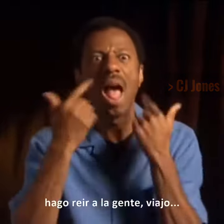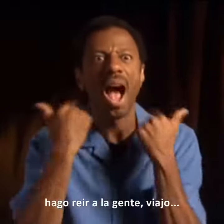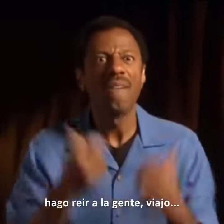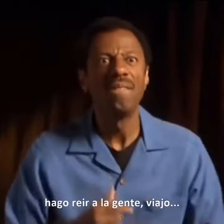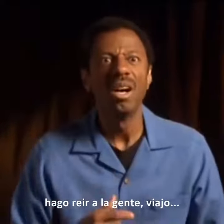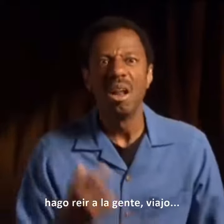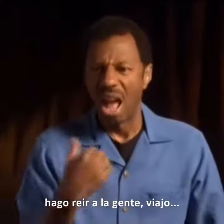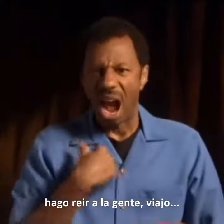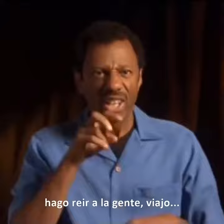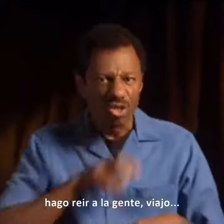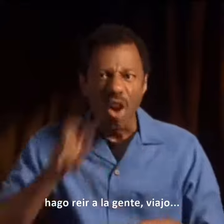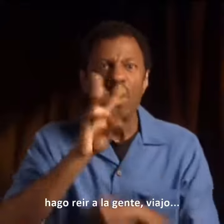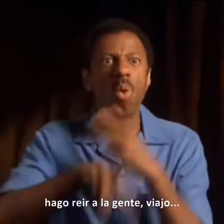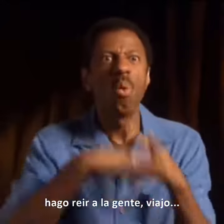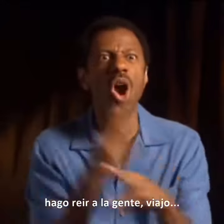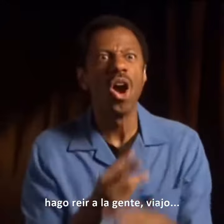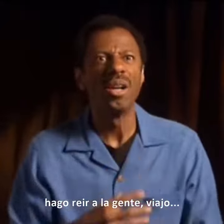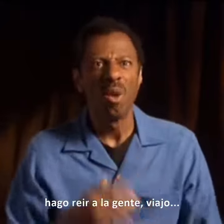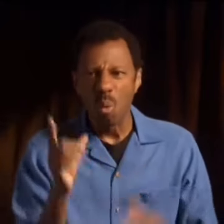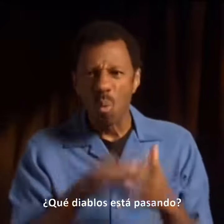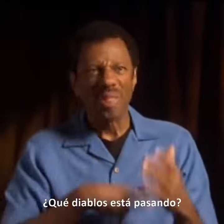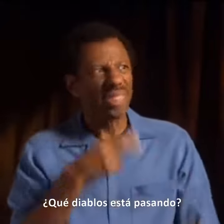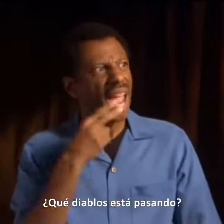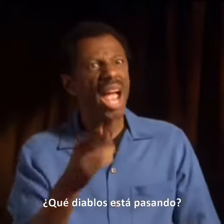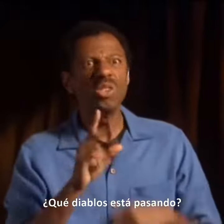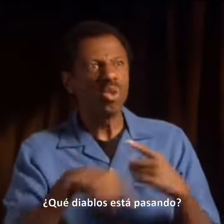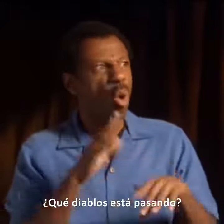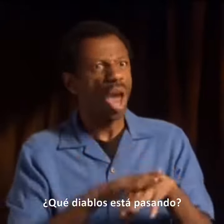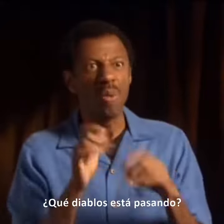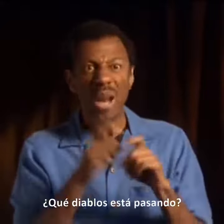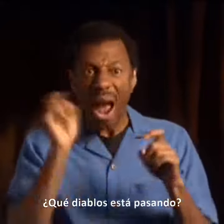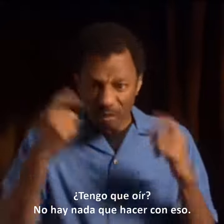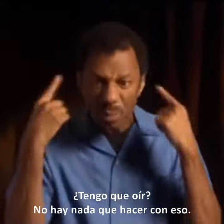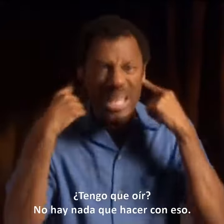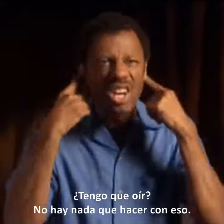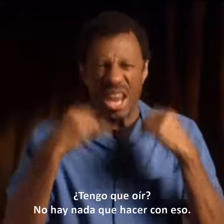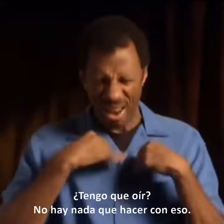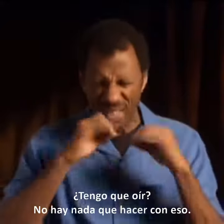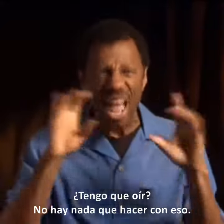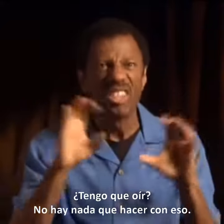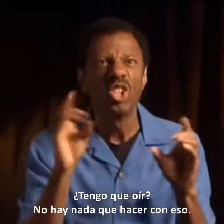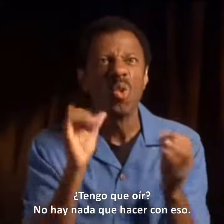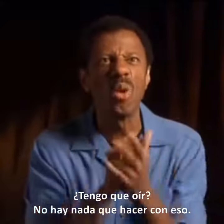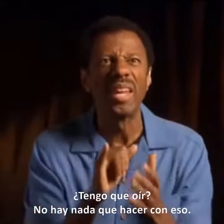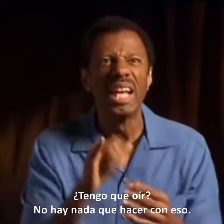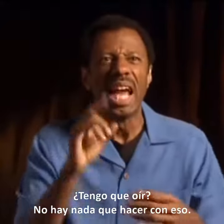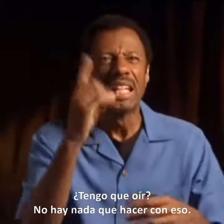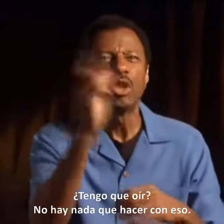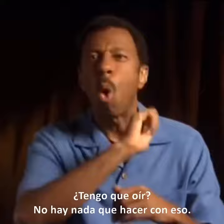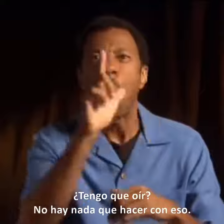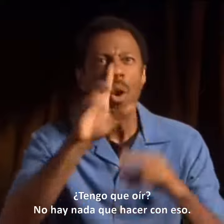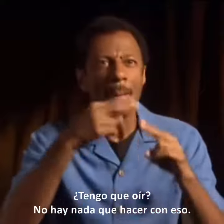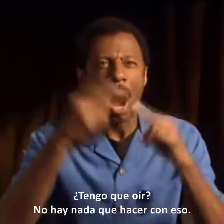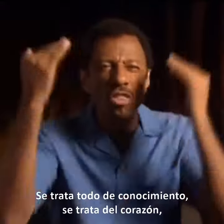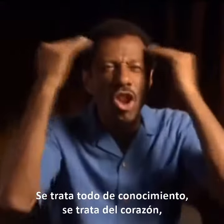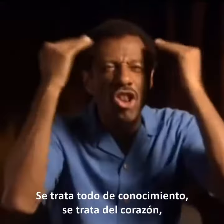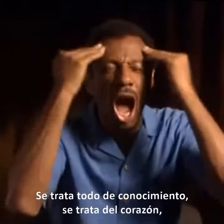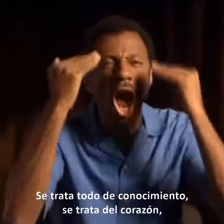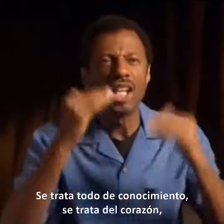I make people laugh. I travel. What the hell is going on? I have to hear? That has nothing to do with it. It's all